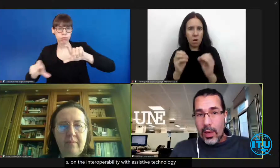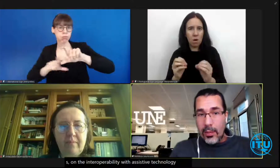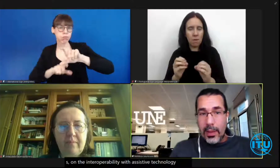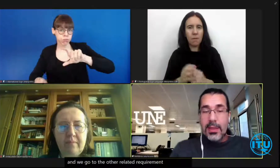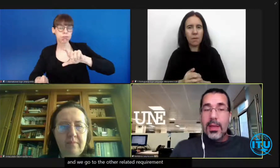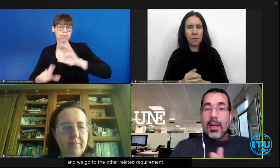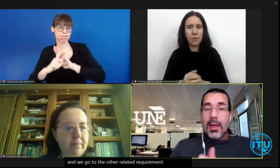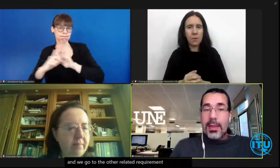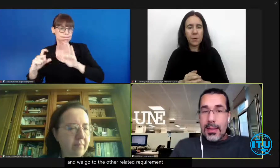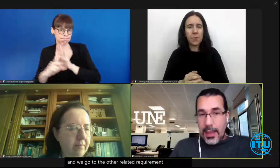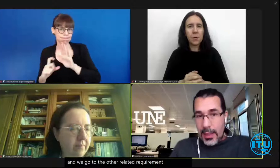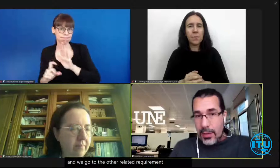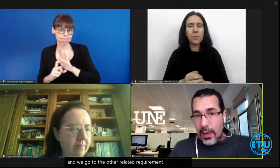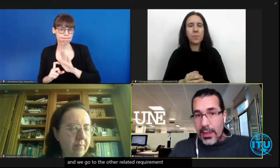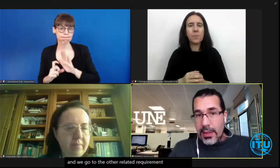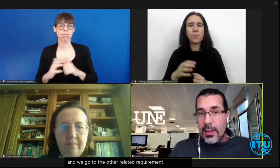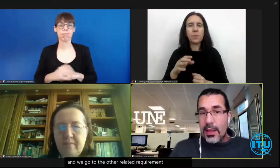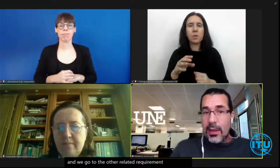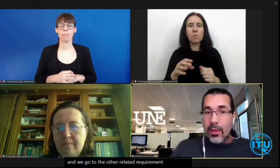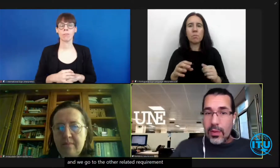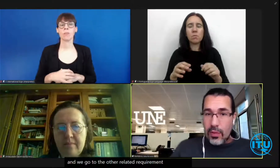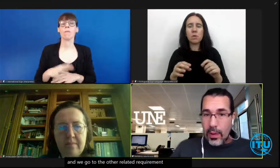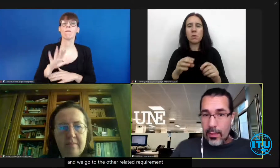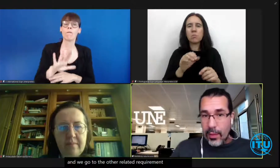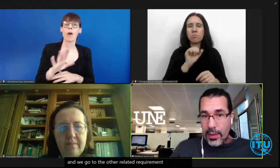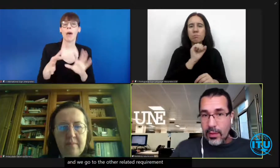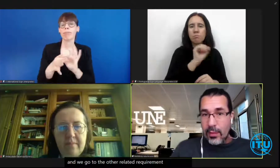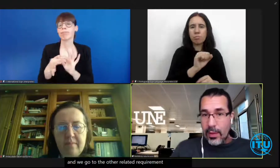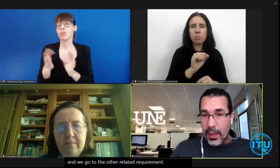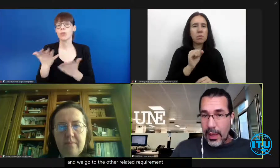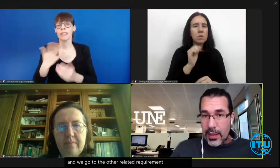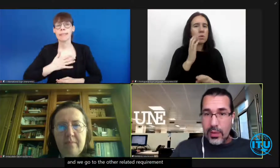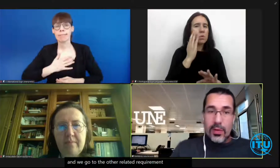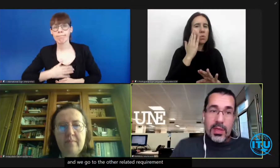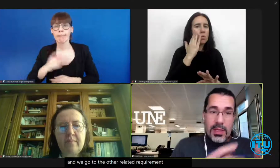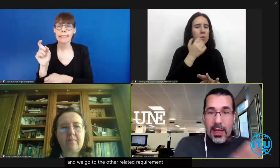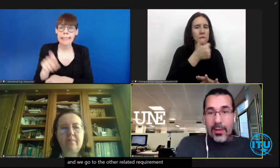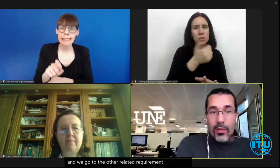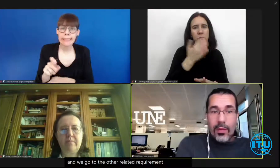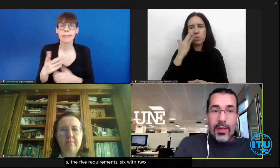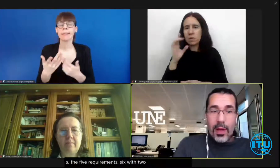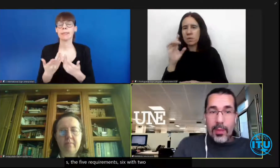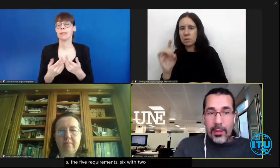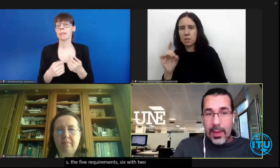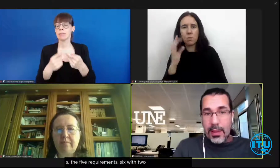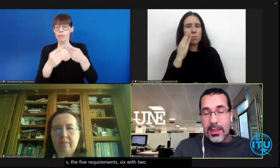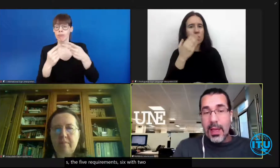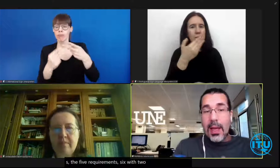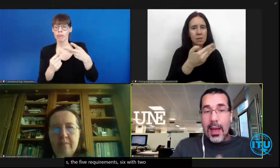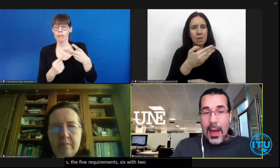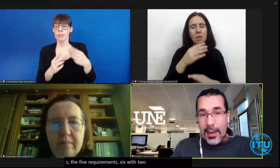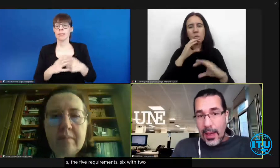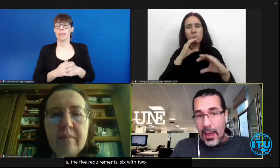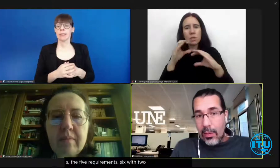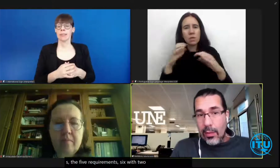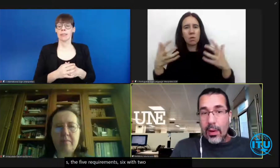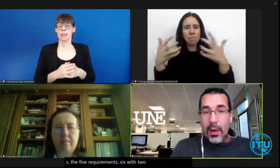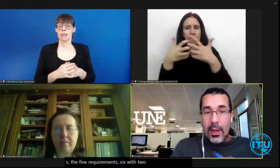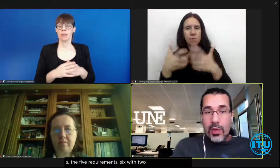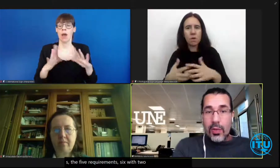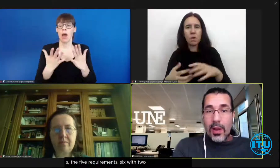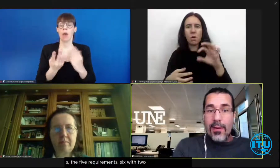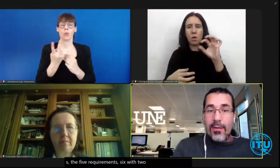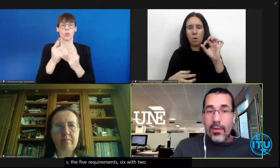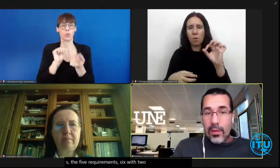general requirements, 6 on ICT with two-way voice communication, 7 with video capabilities, 8